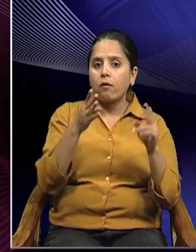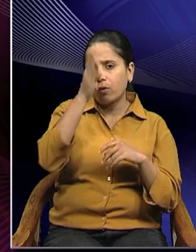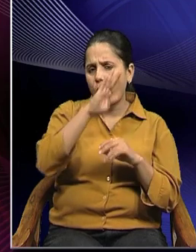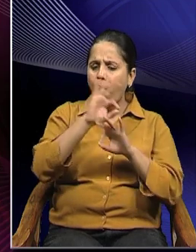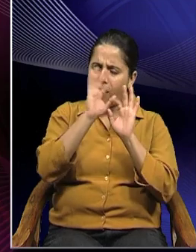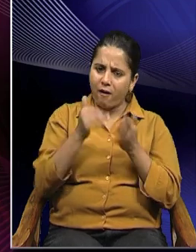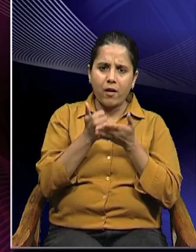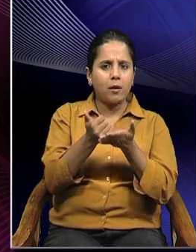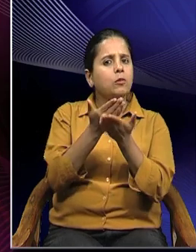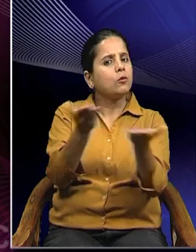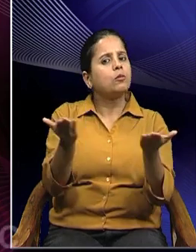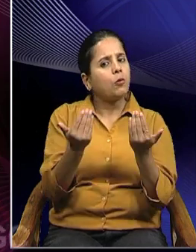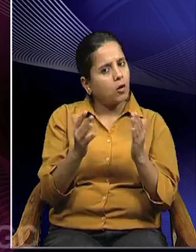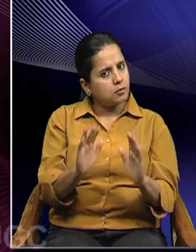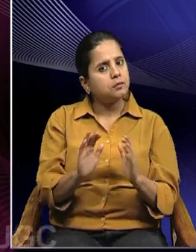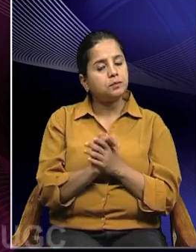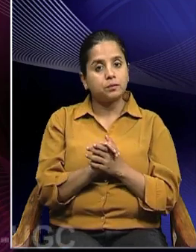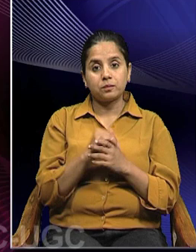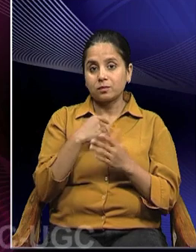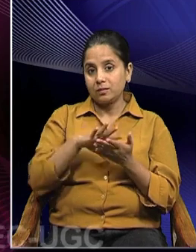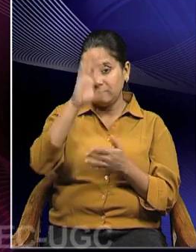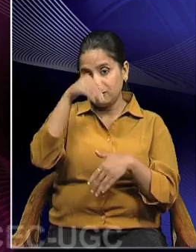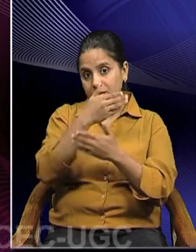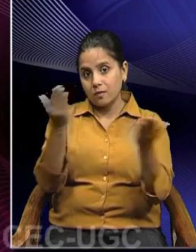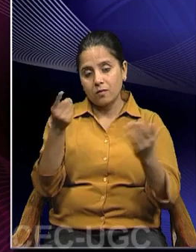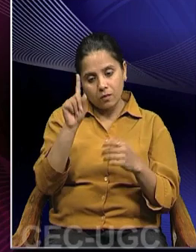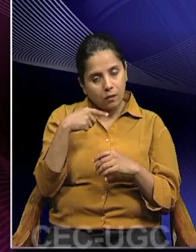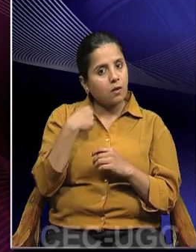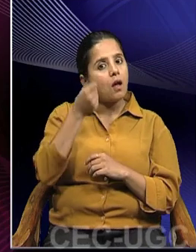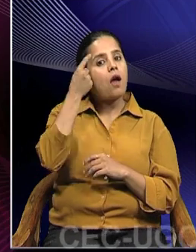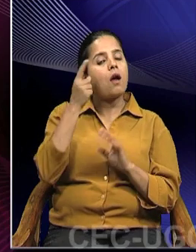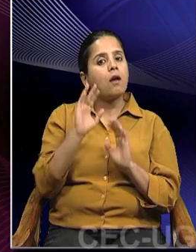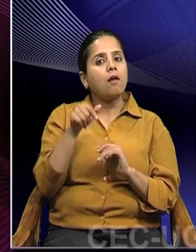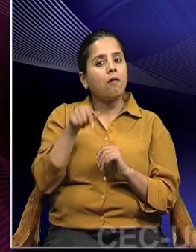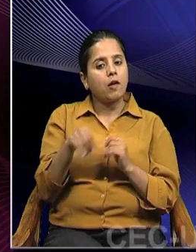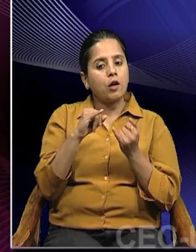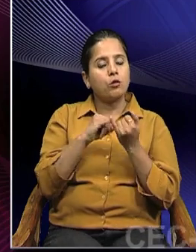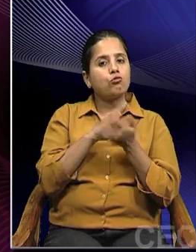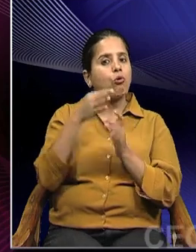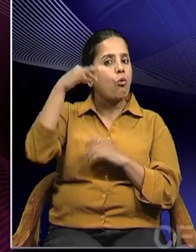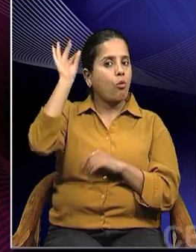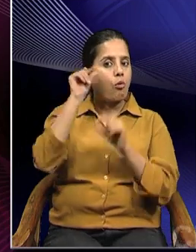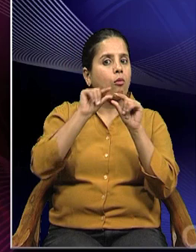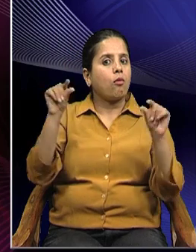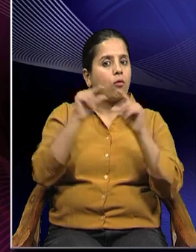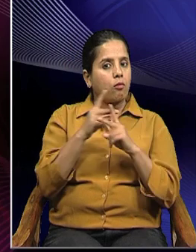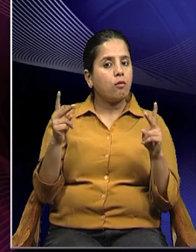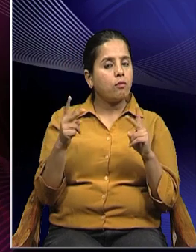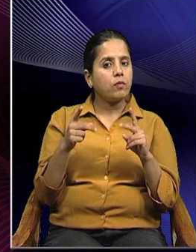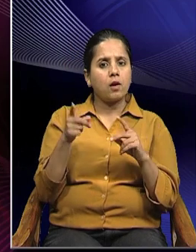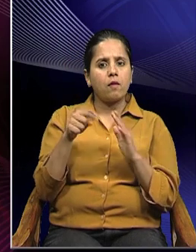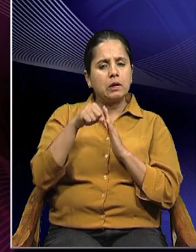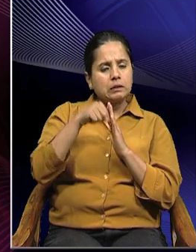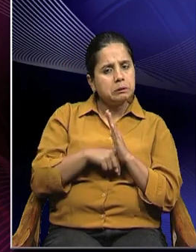there to help you. So, my dear learners, we have to understand that these shlokas, they have a